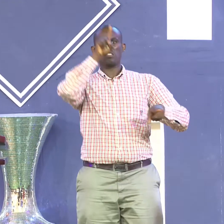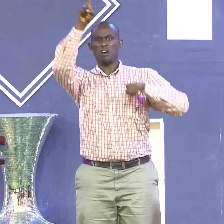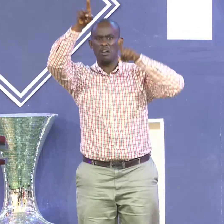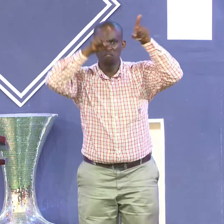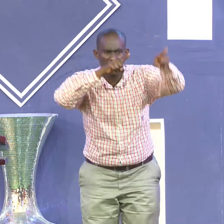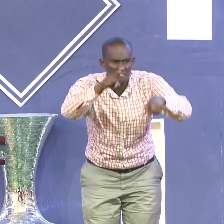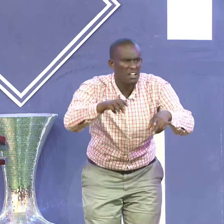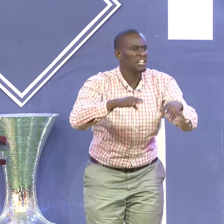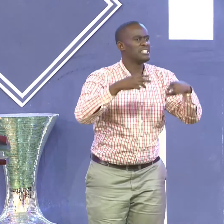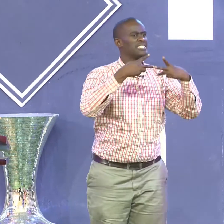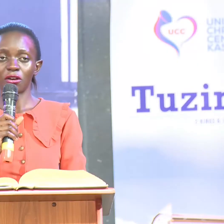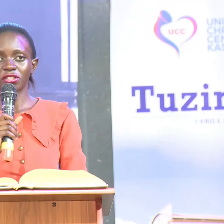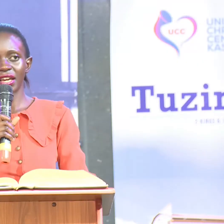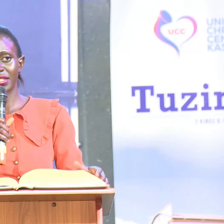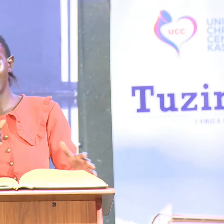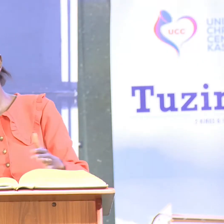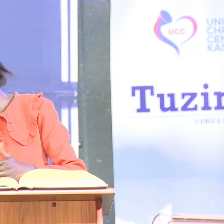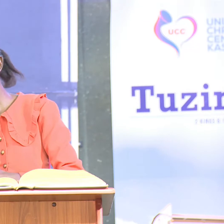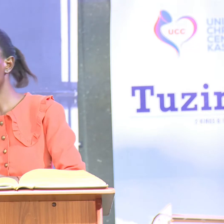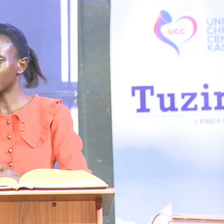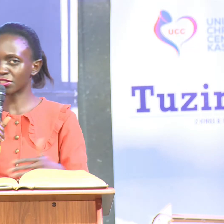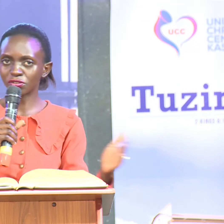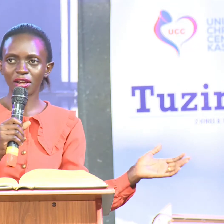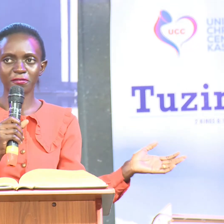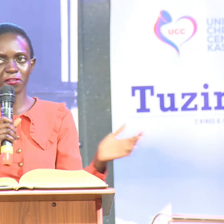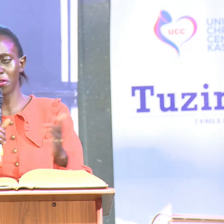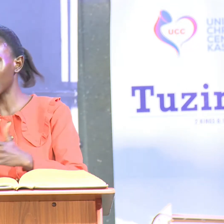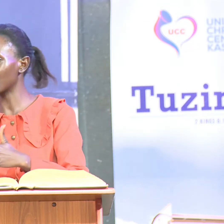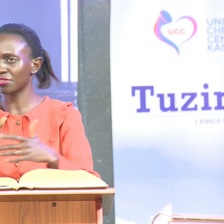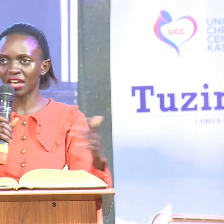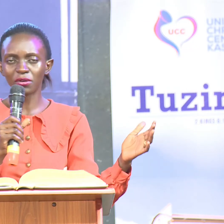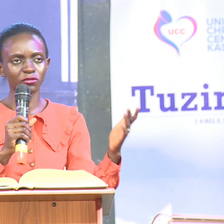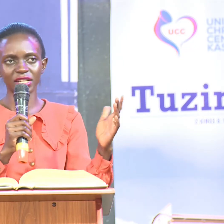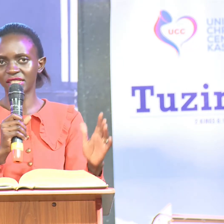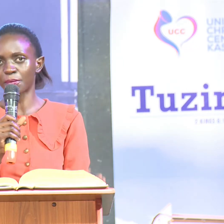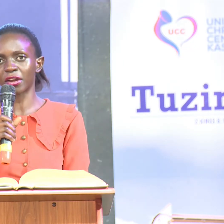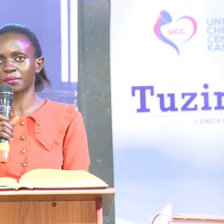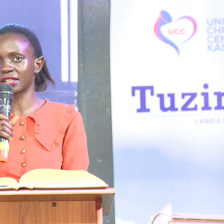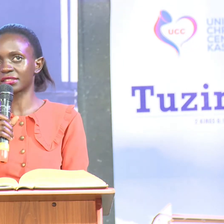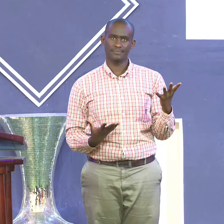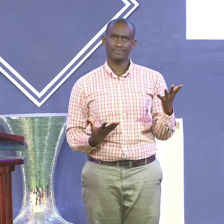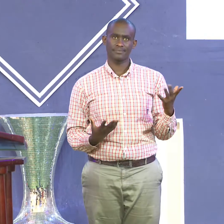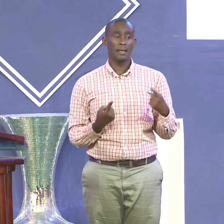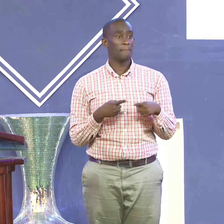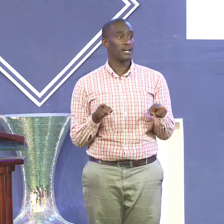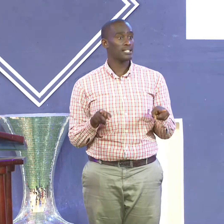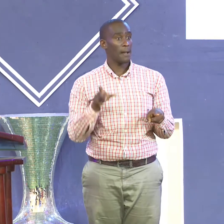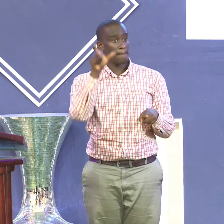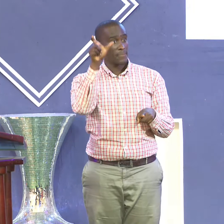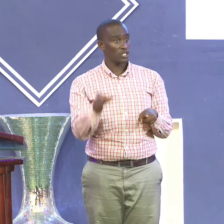salvation. And now today he's being tossed to and fro from here to there with great disappointment.